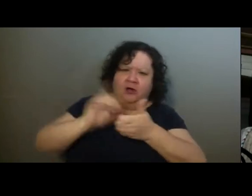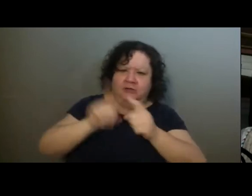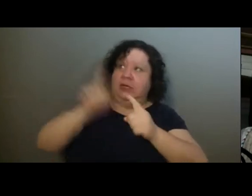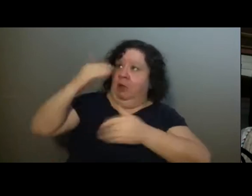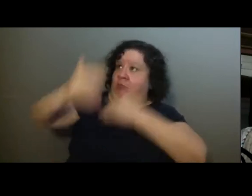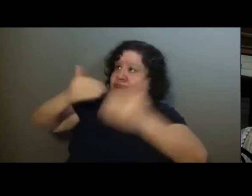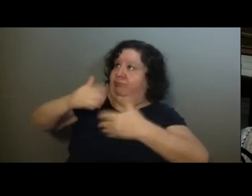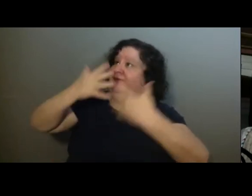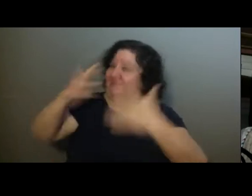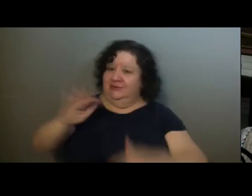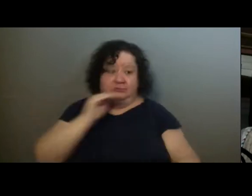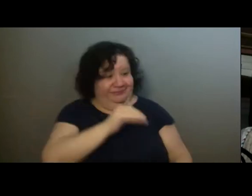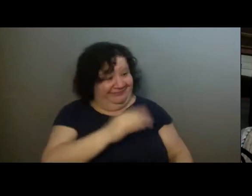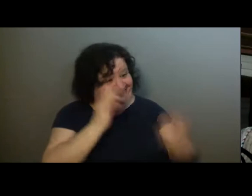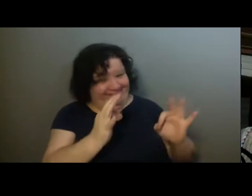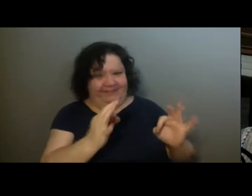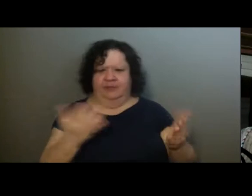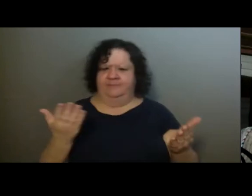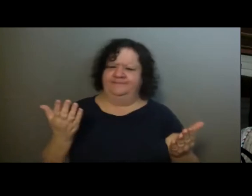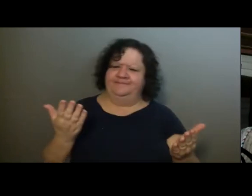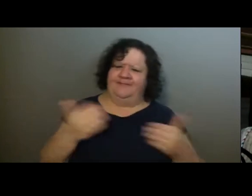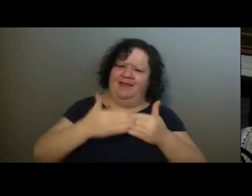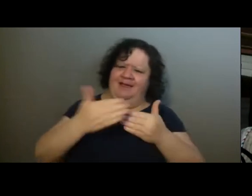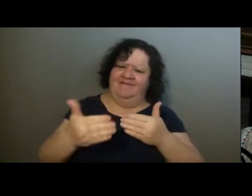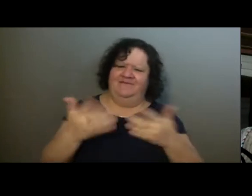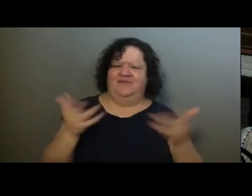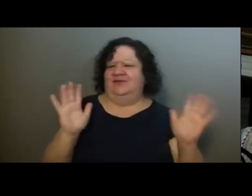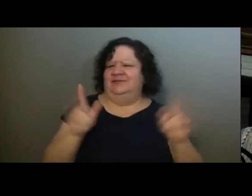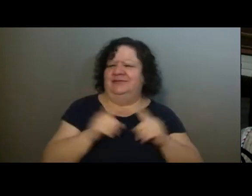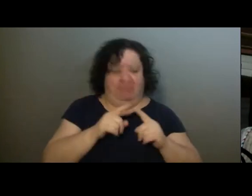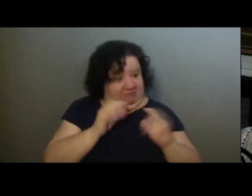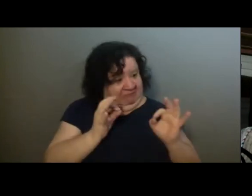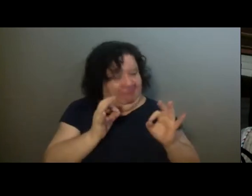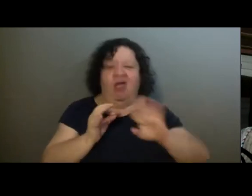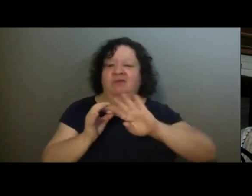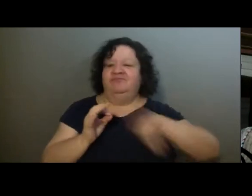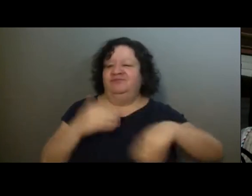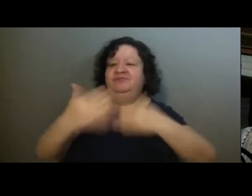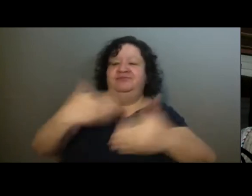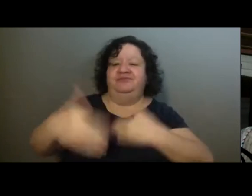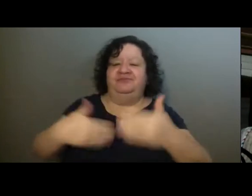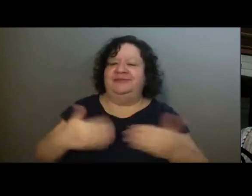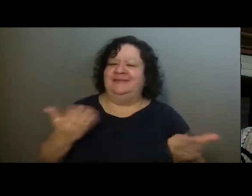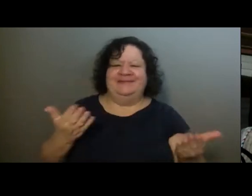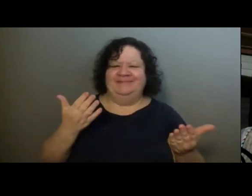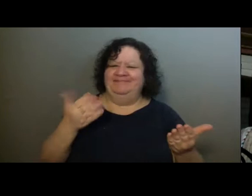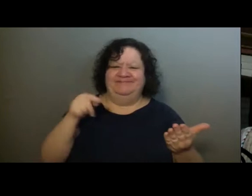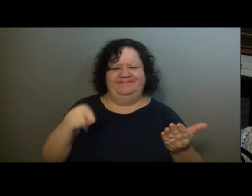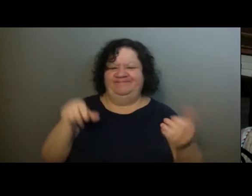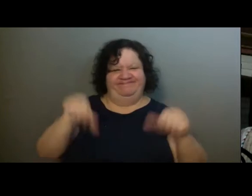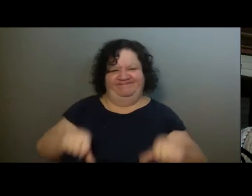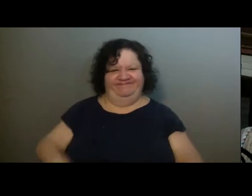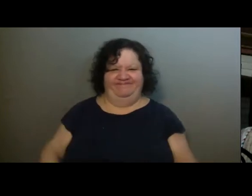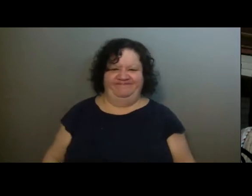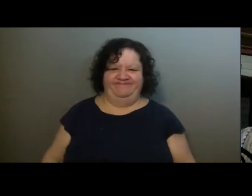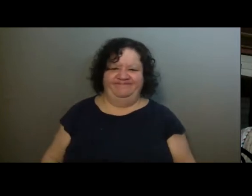produced. Over time, and in the last 5-6 years, there's been better engagement